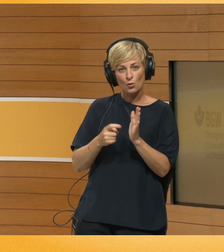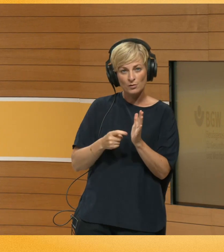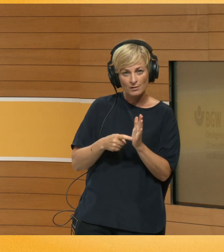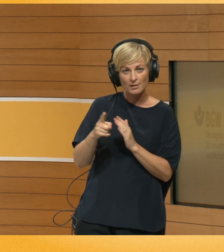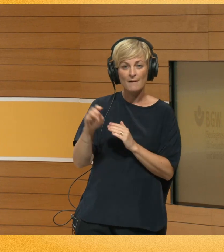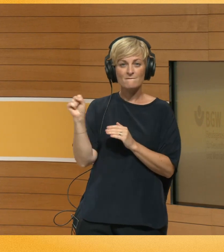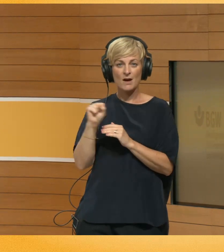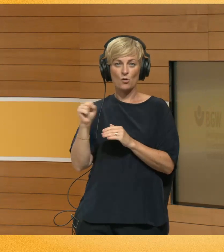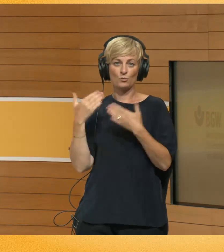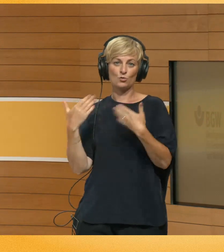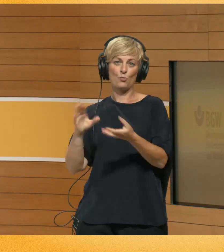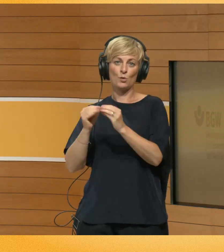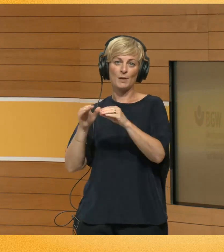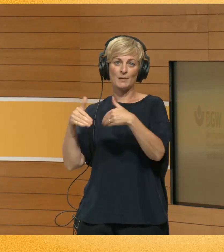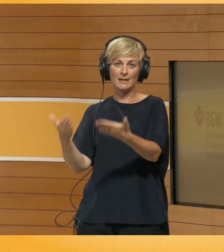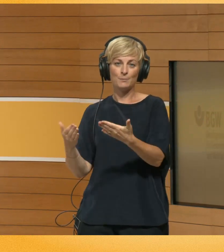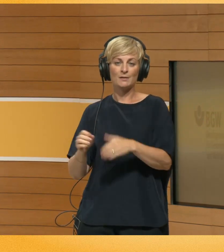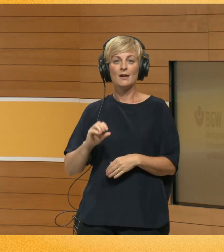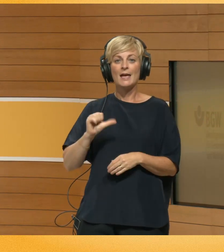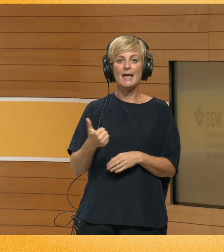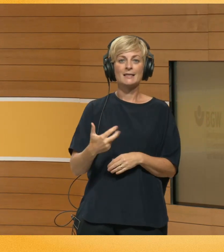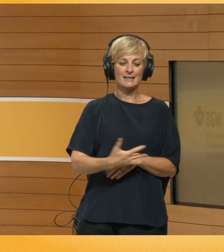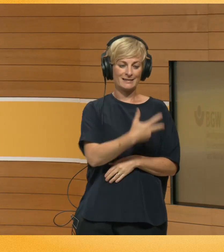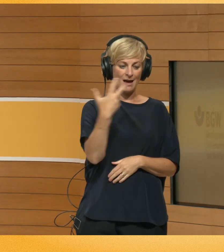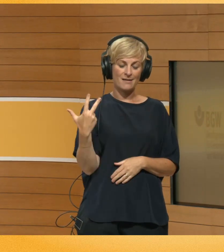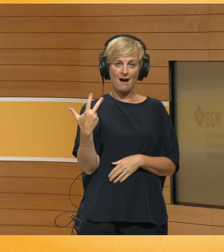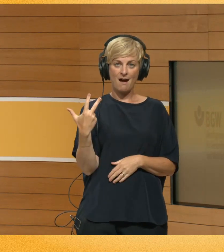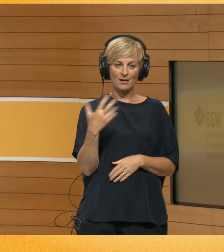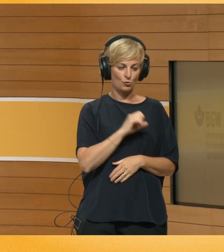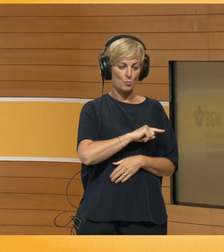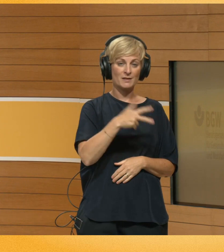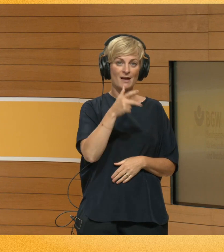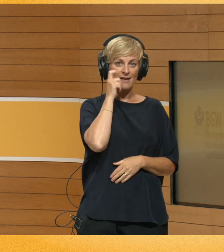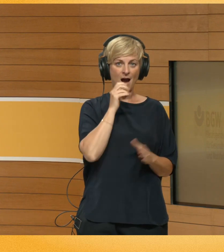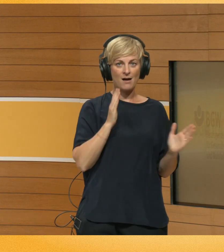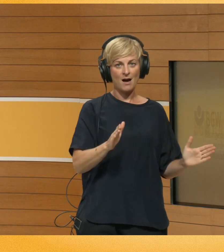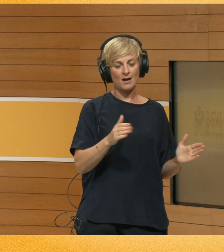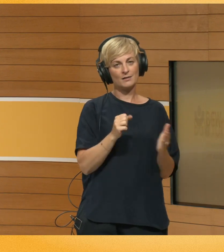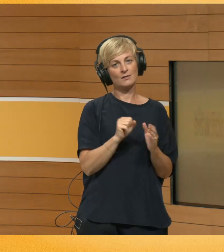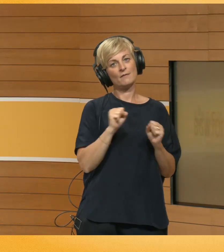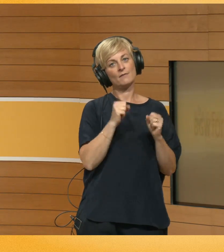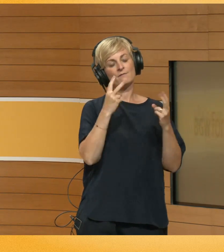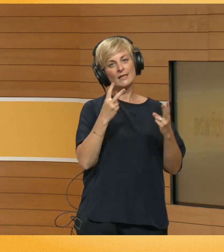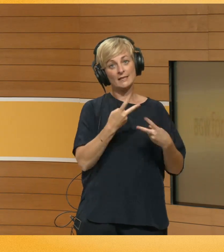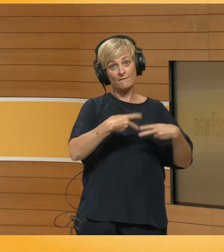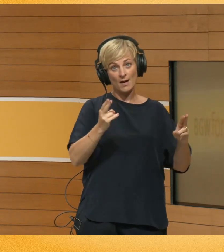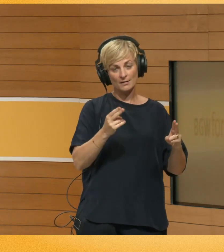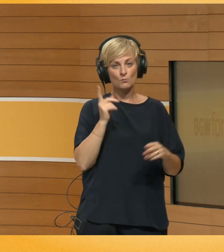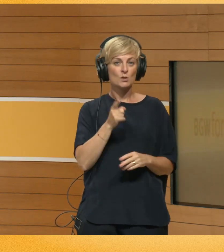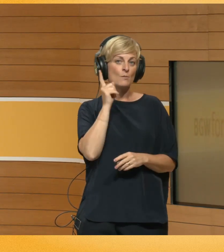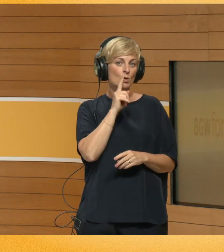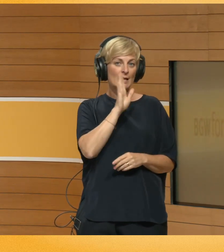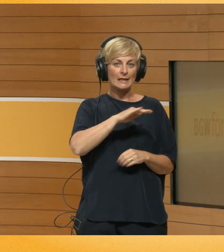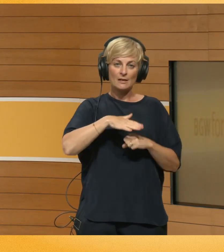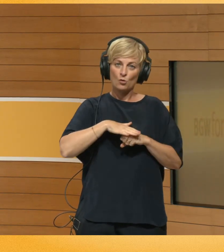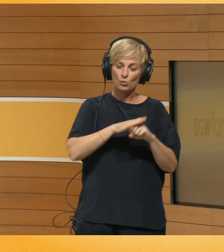that supporting women and children as they grow up is vital to the future of health services. We need to shift our model